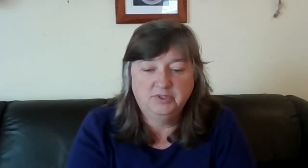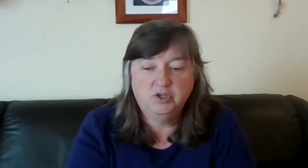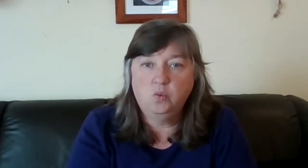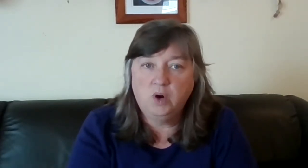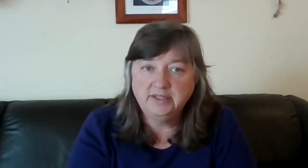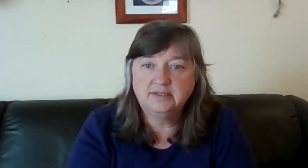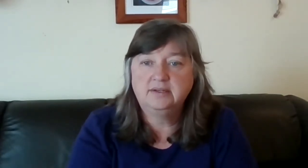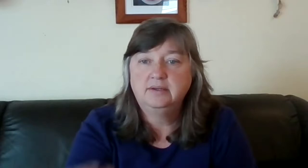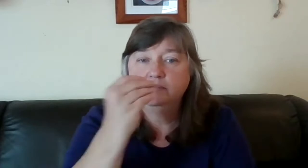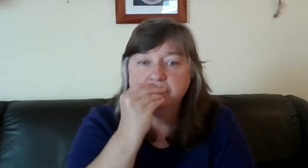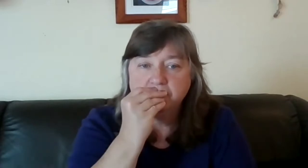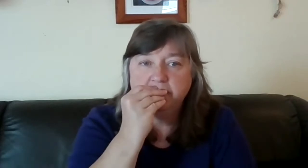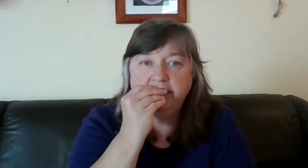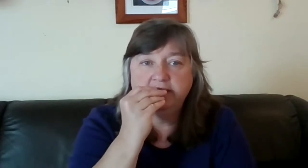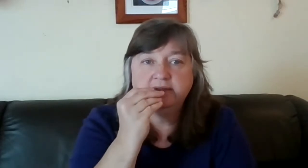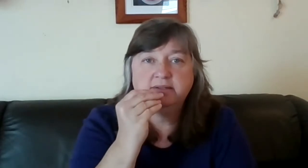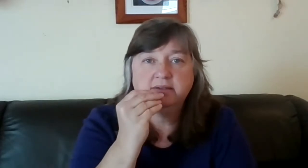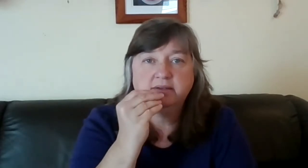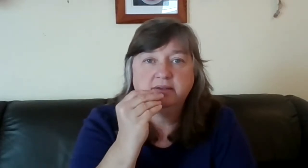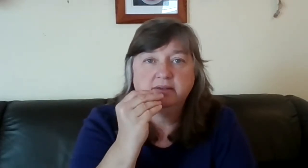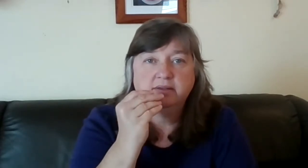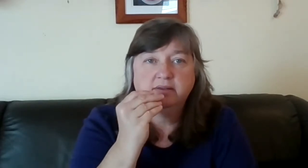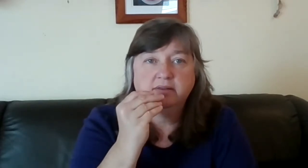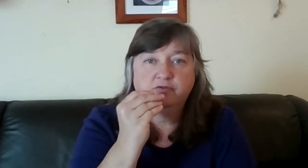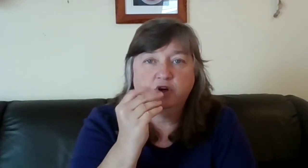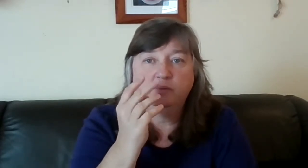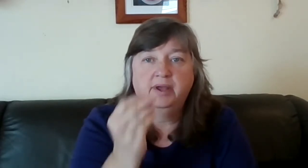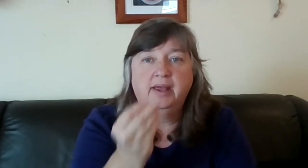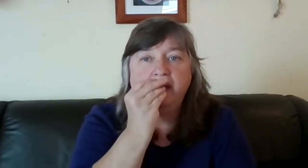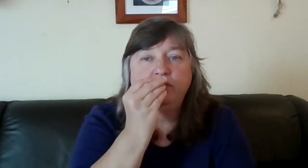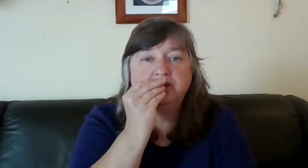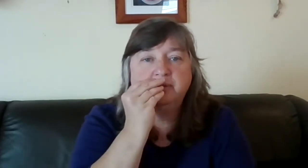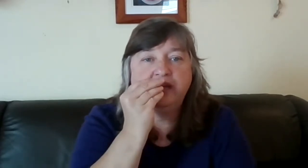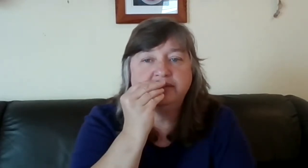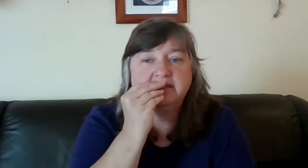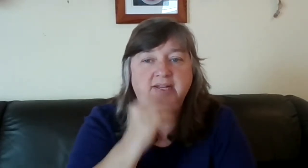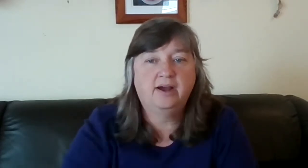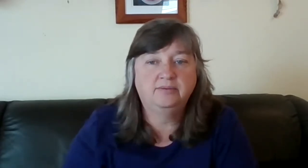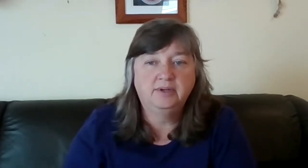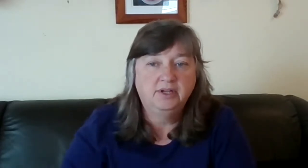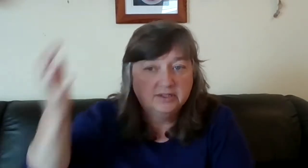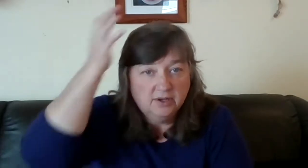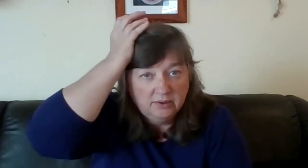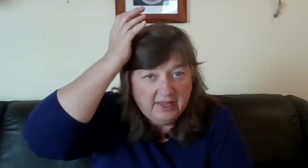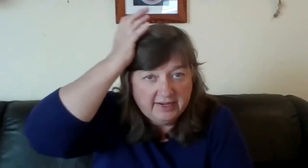So once is the verb and multiple times is the noun. So